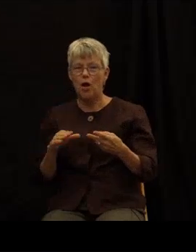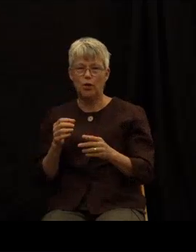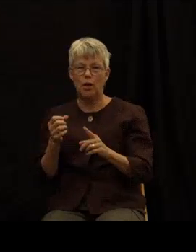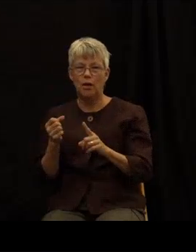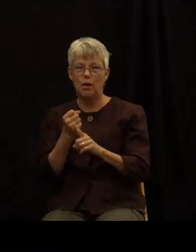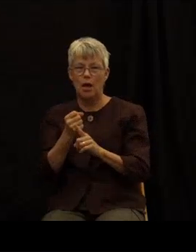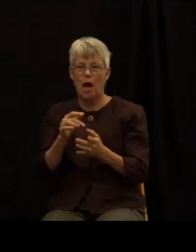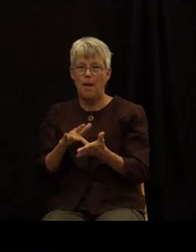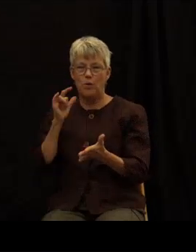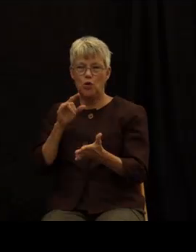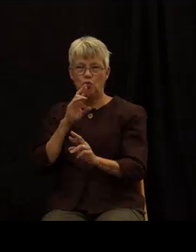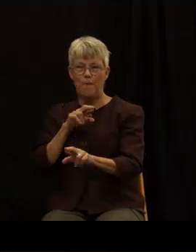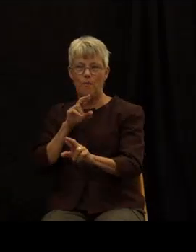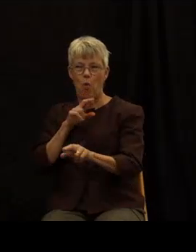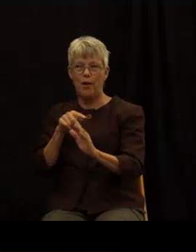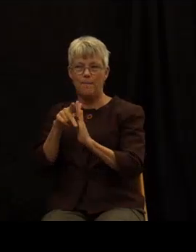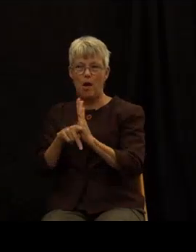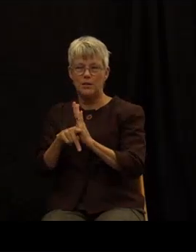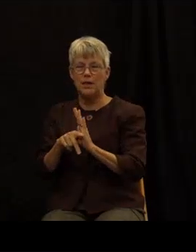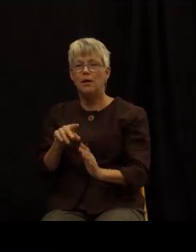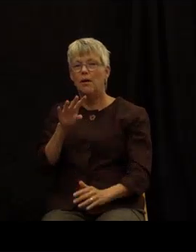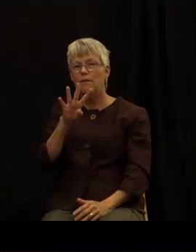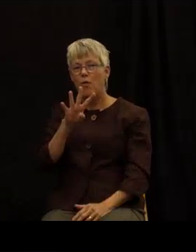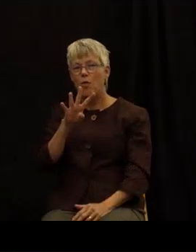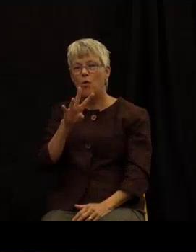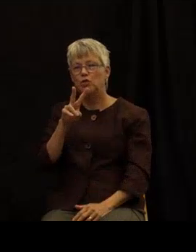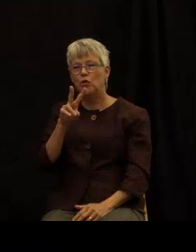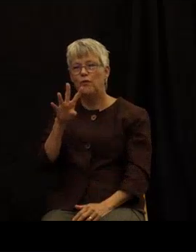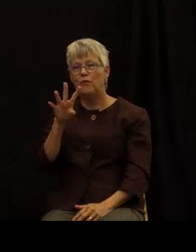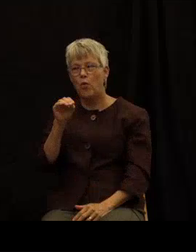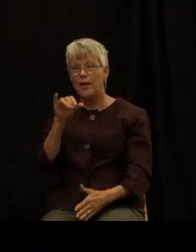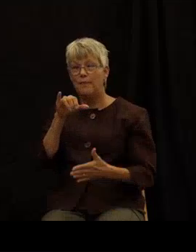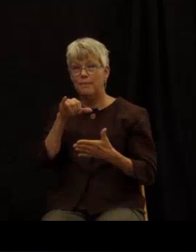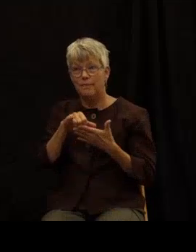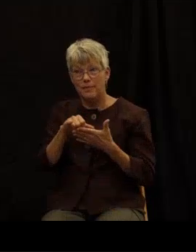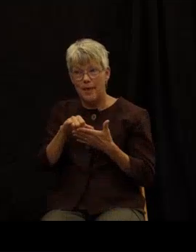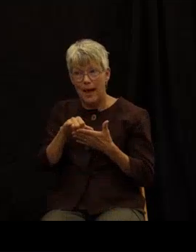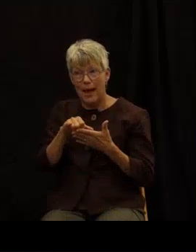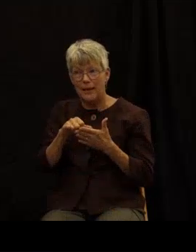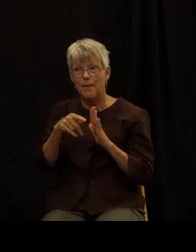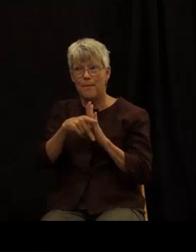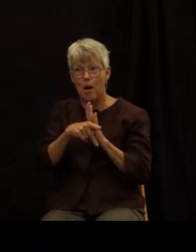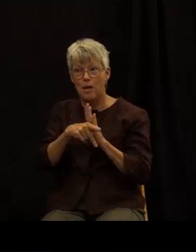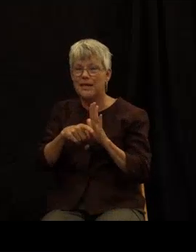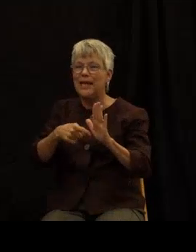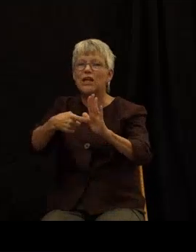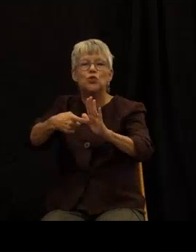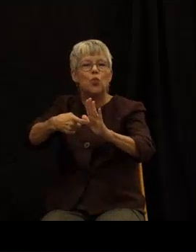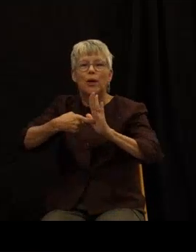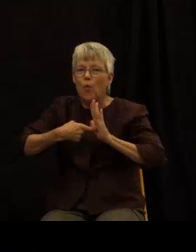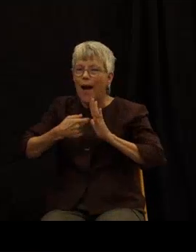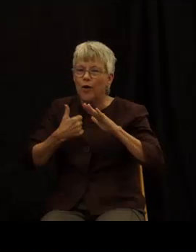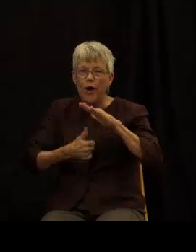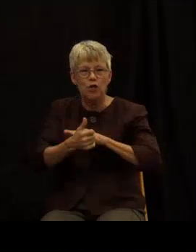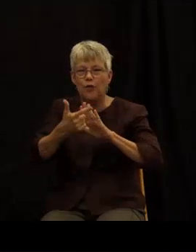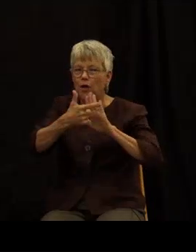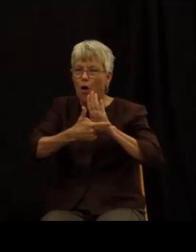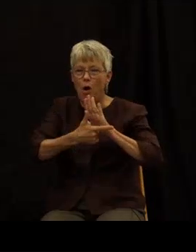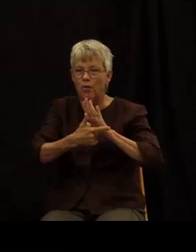I want to point out that is policy 4240. Most of that is required by law anyway. This is